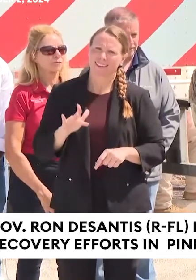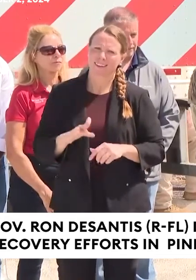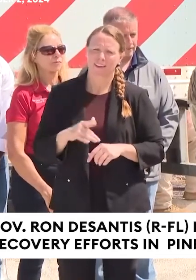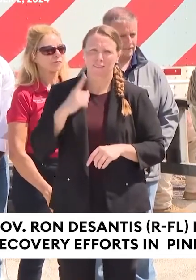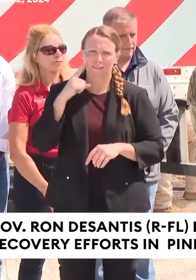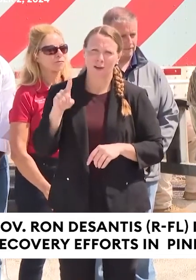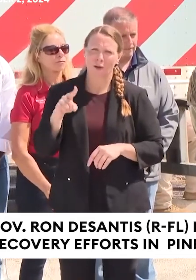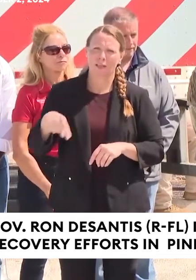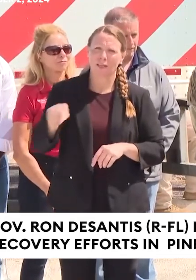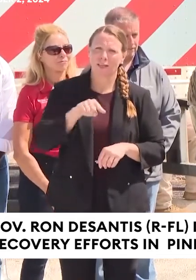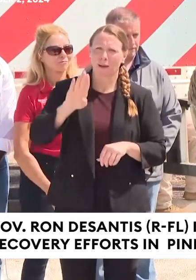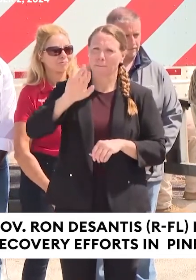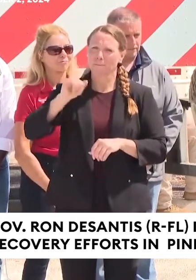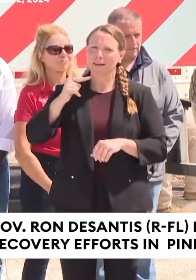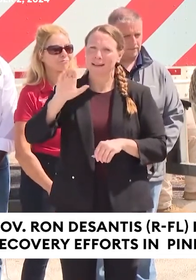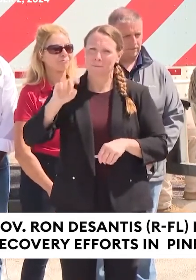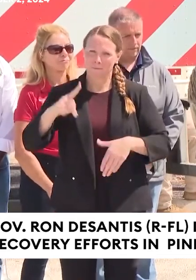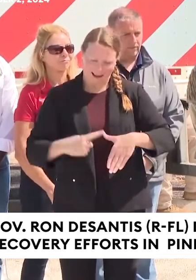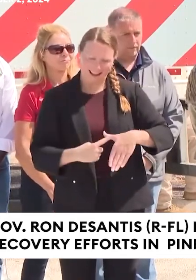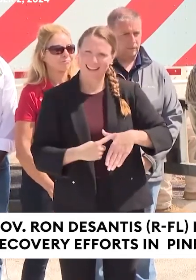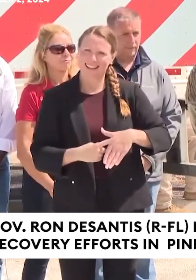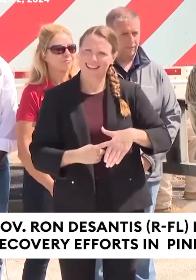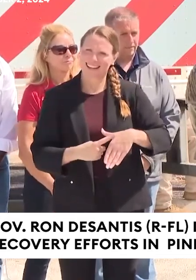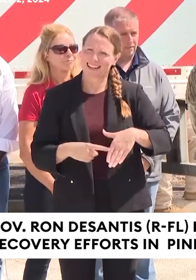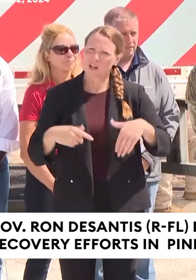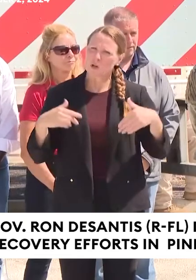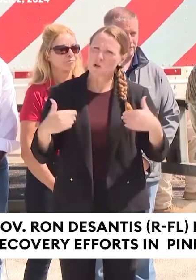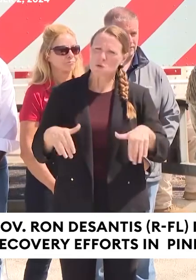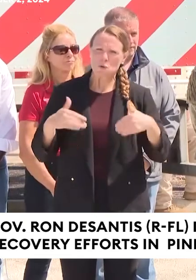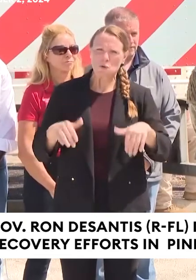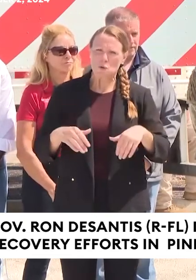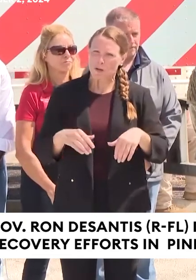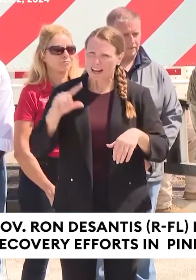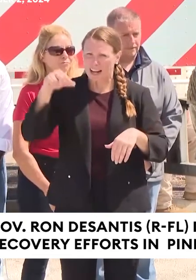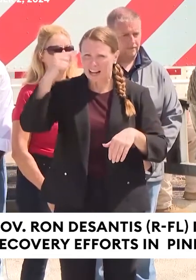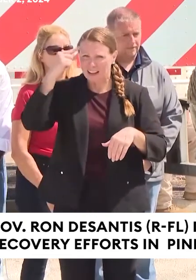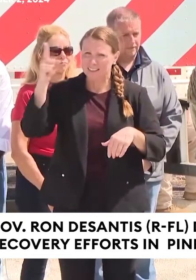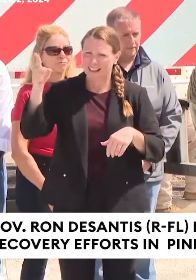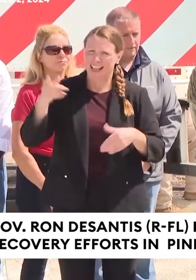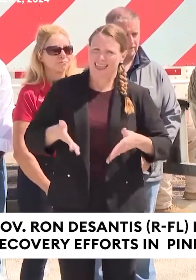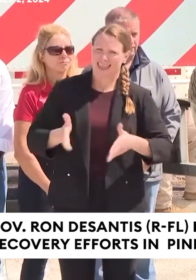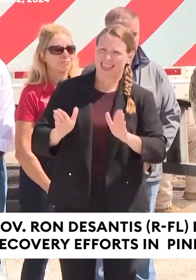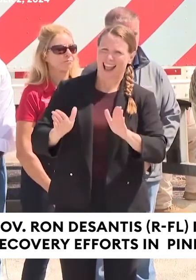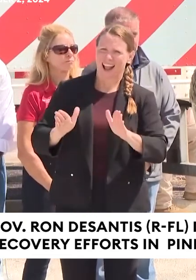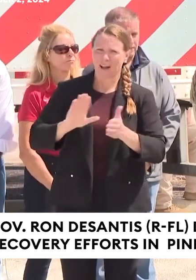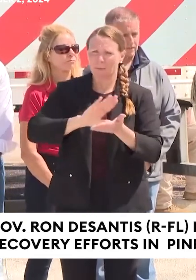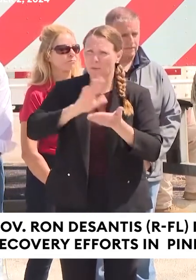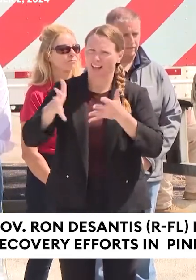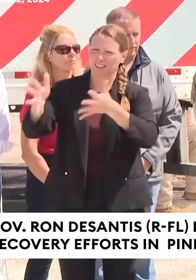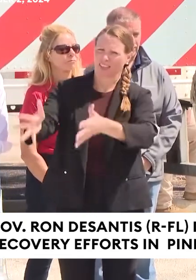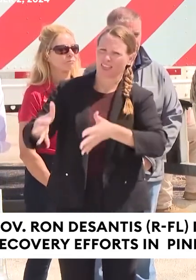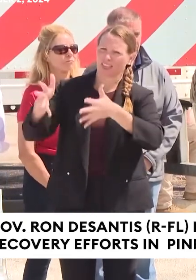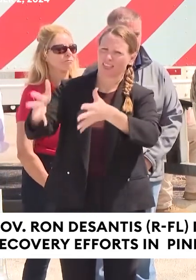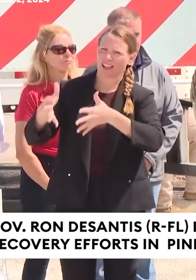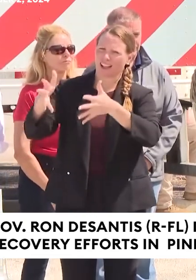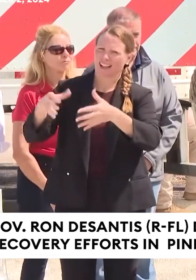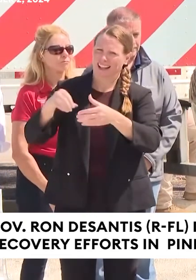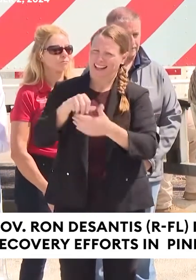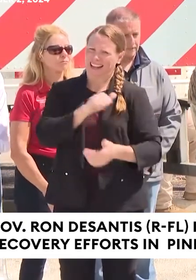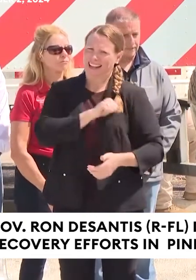the Biden-Harris administration to allow supplies to just be sitting in the Atlantic